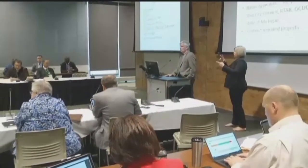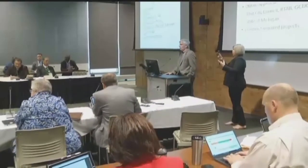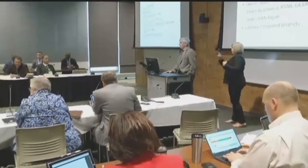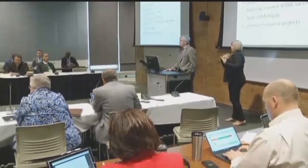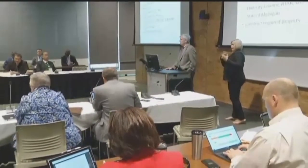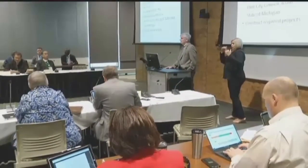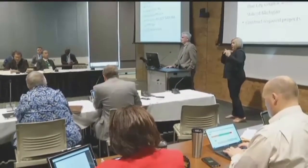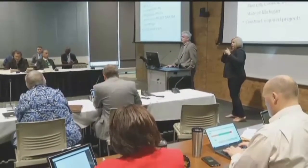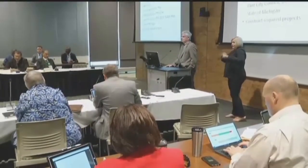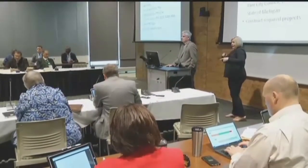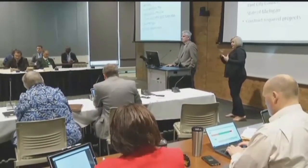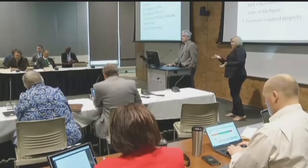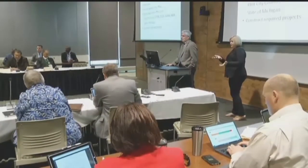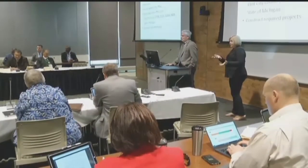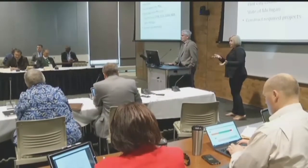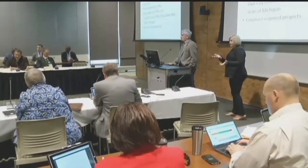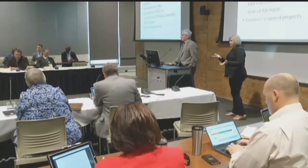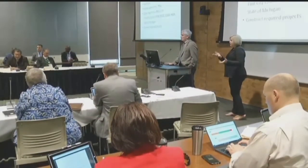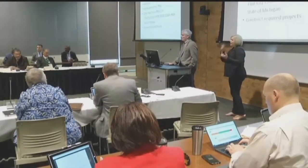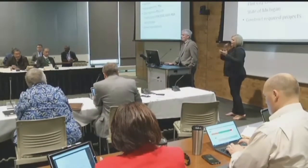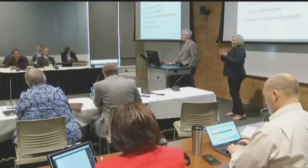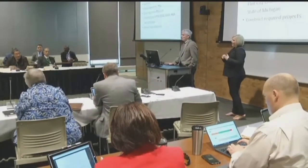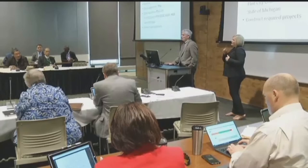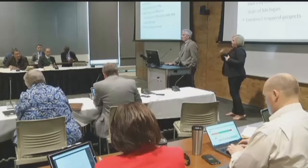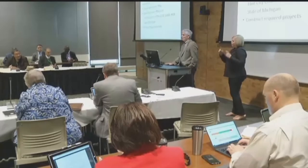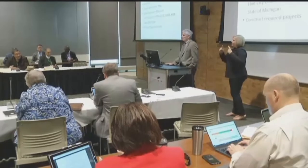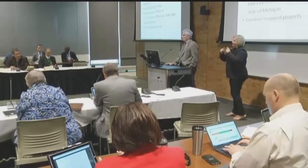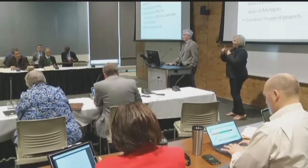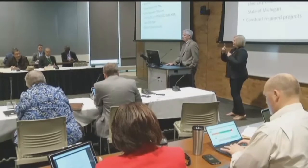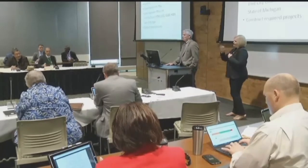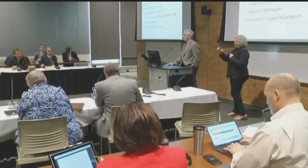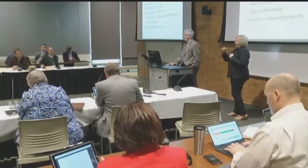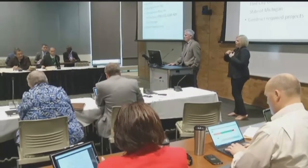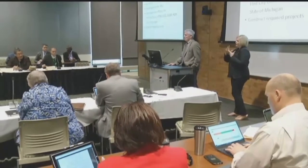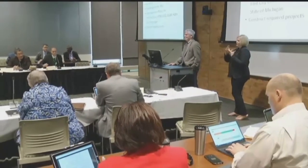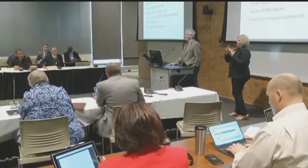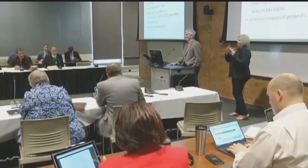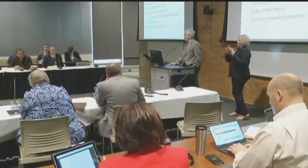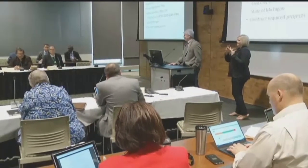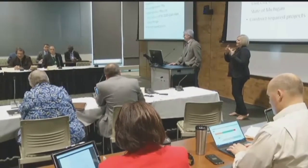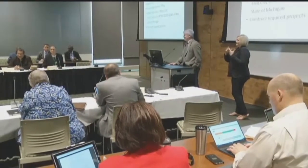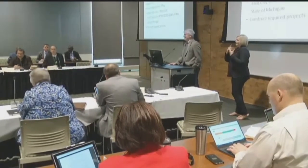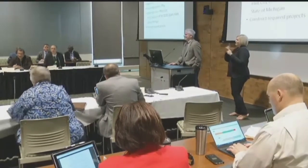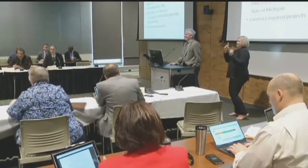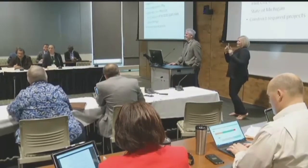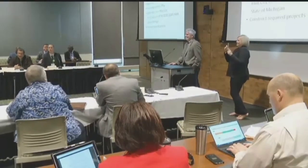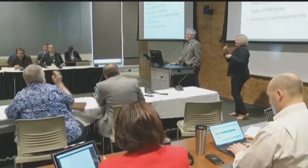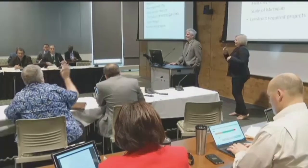hopefully respond to. Believe me, this is a very complex deal and we've just hit it at 60,000 feet.